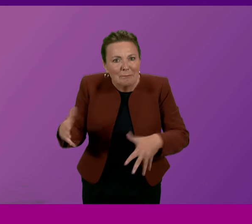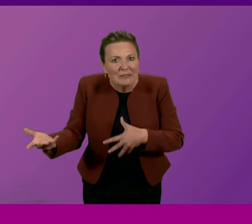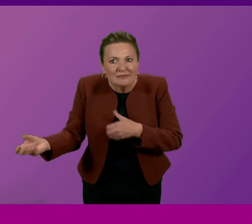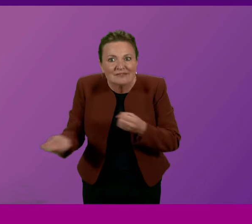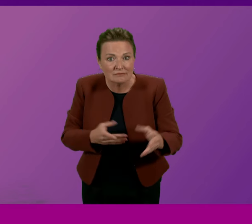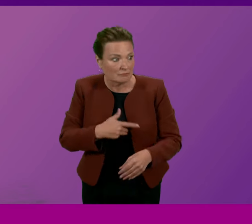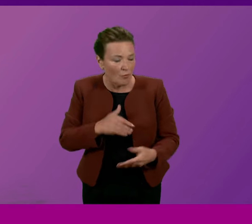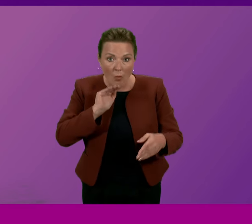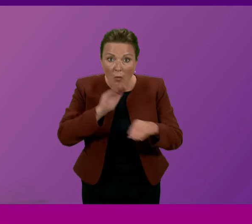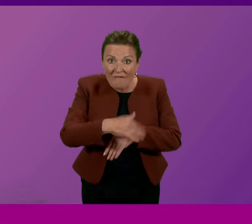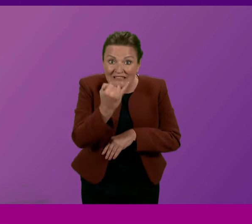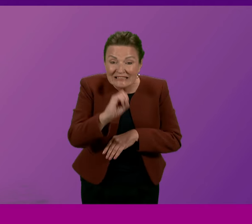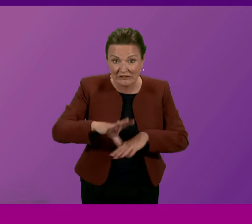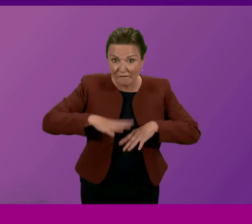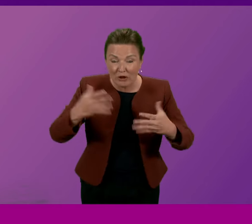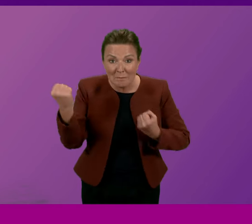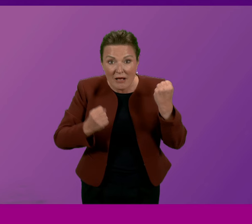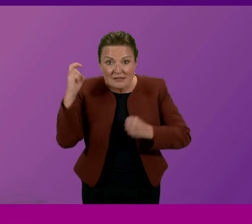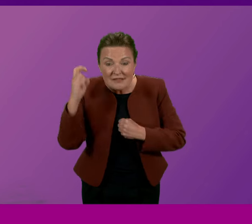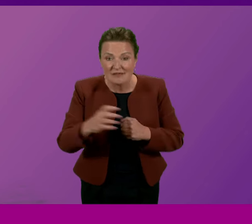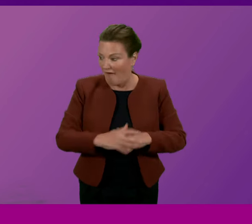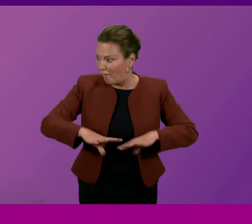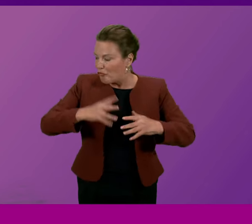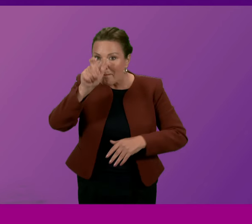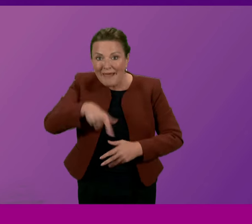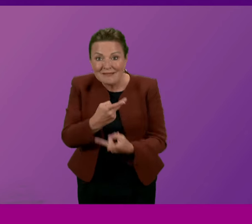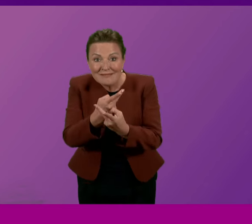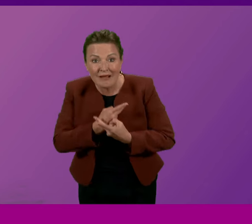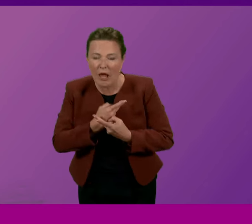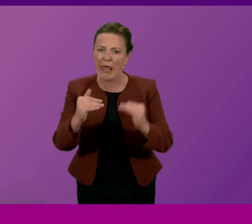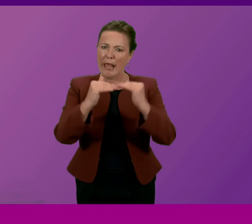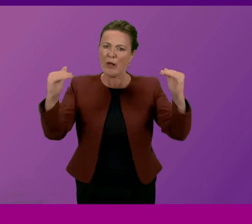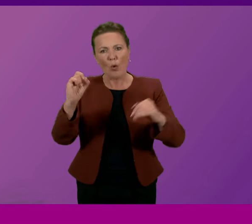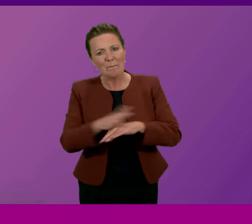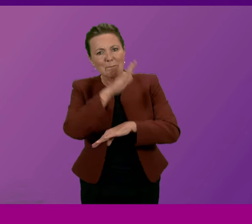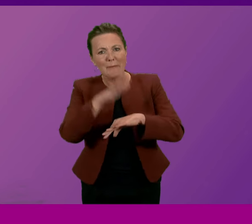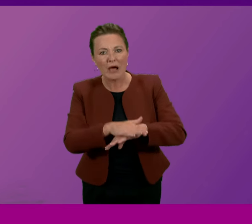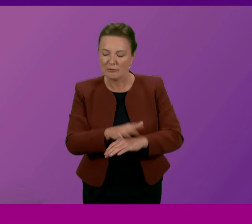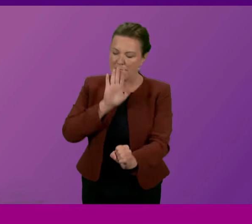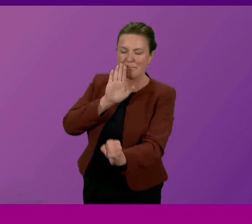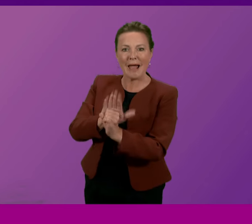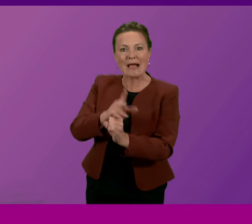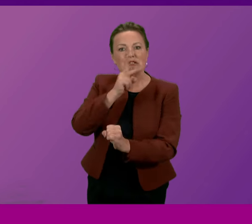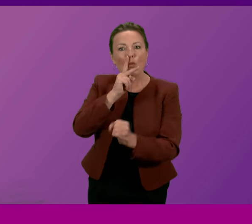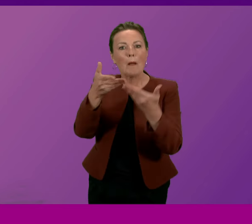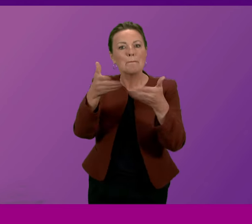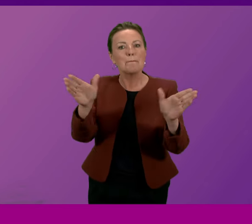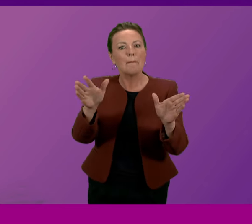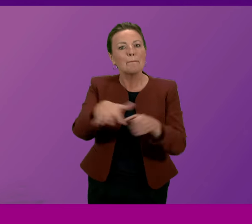60s and disabled people, free personal care, equal marriage, a ban on smoking in public